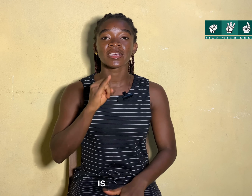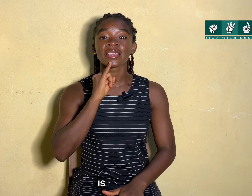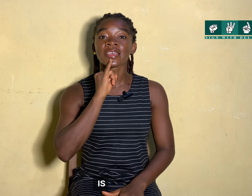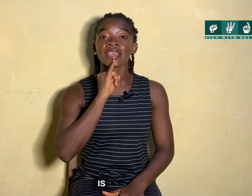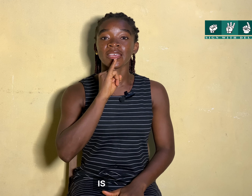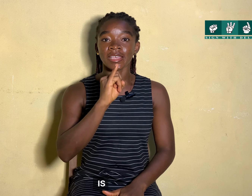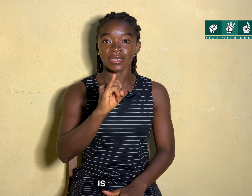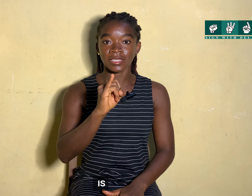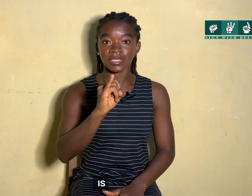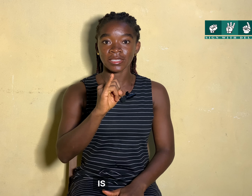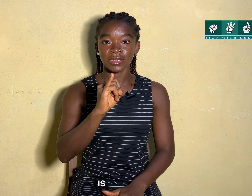Is.